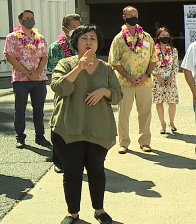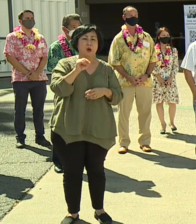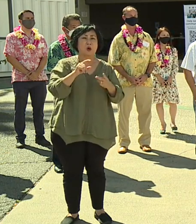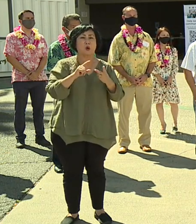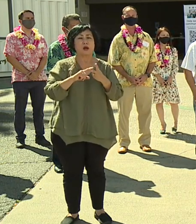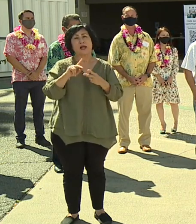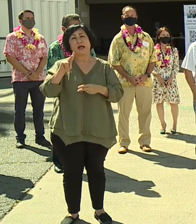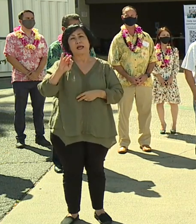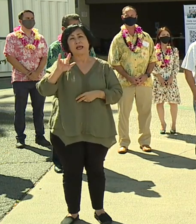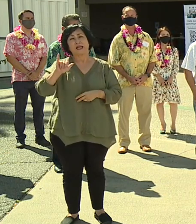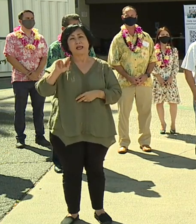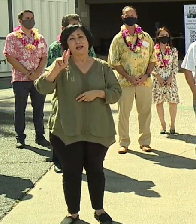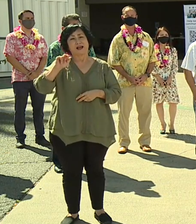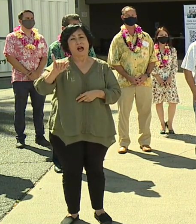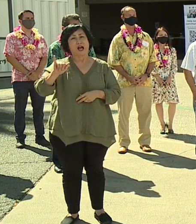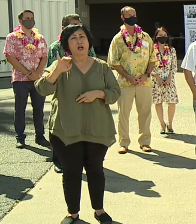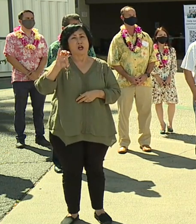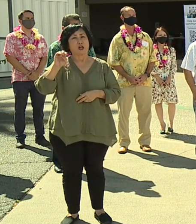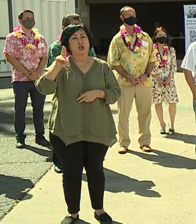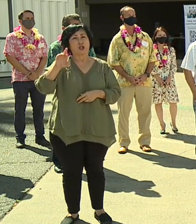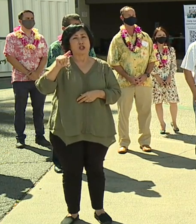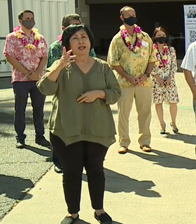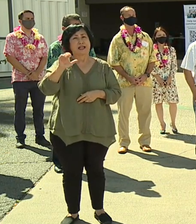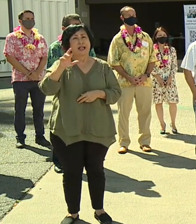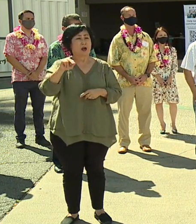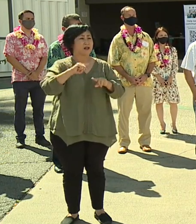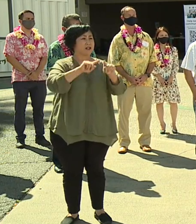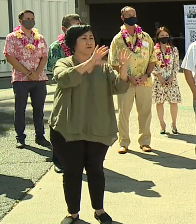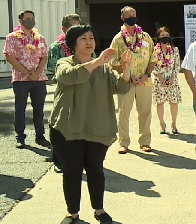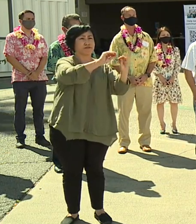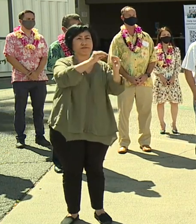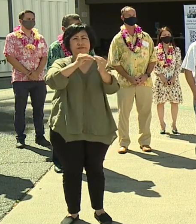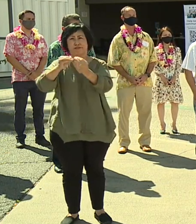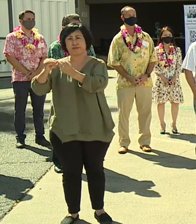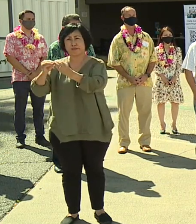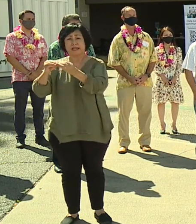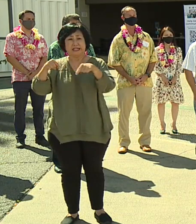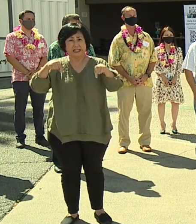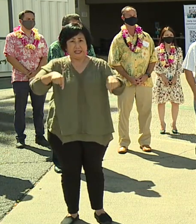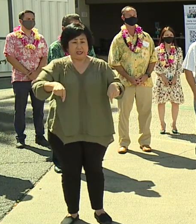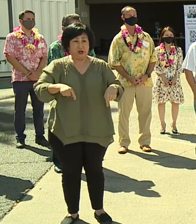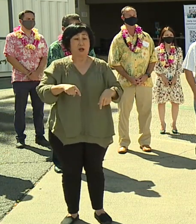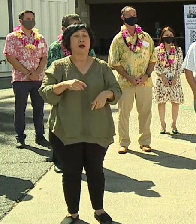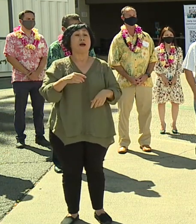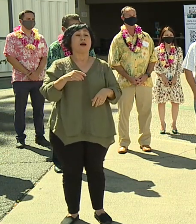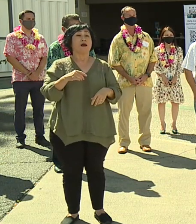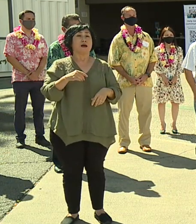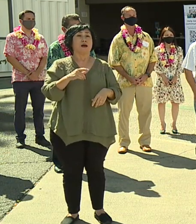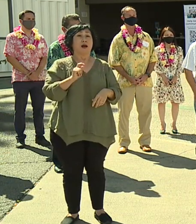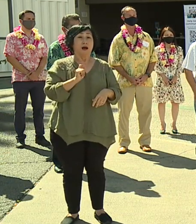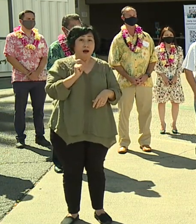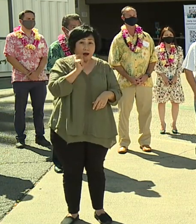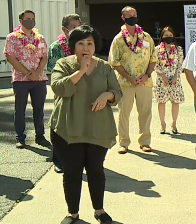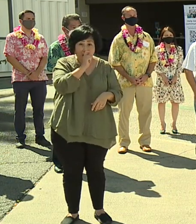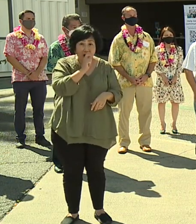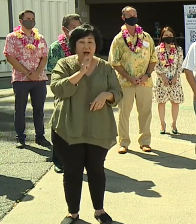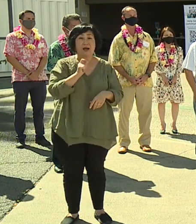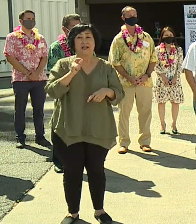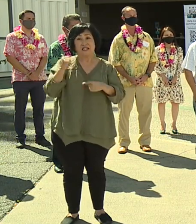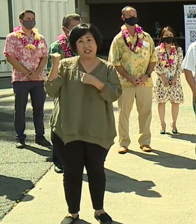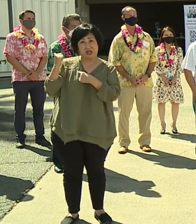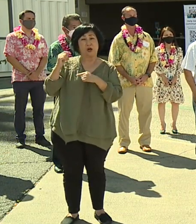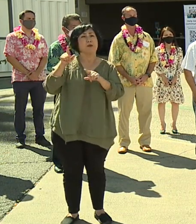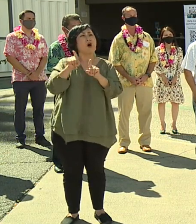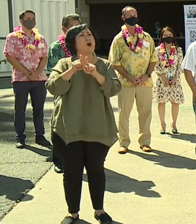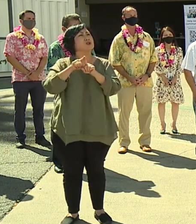Kalihikai Urgent Care. The swabbing can happen here, but they also have the ability to do mobile labs, let's say at the